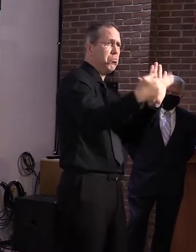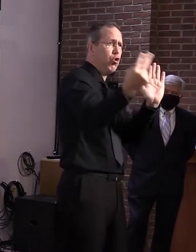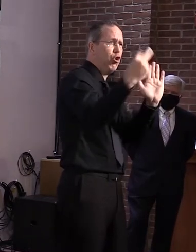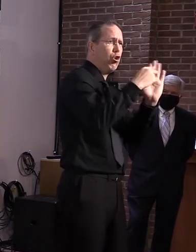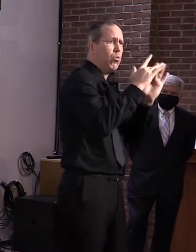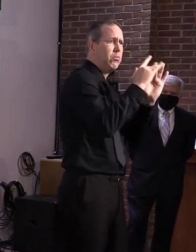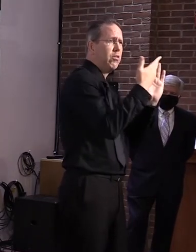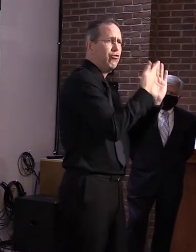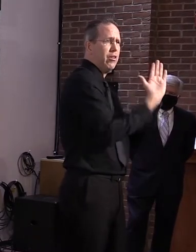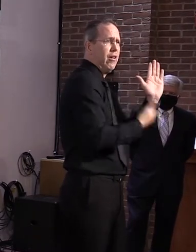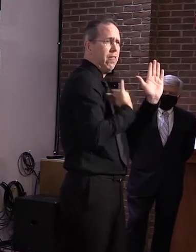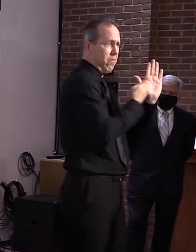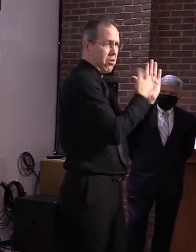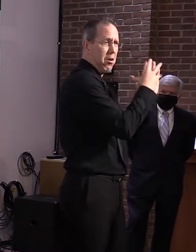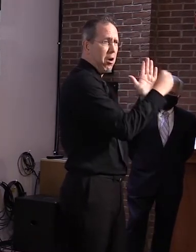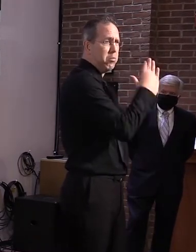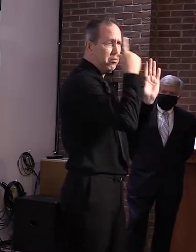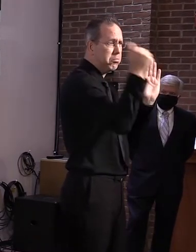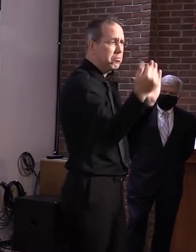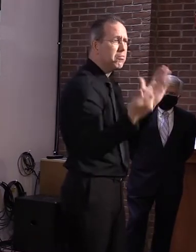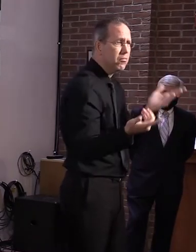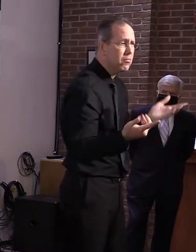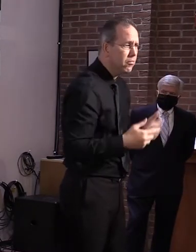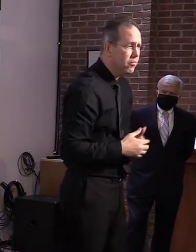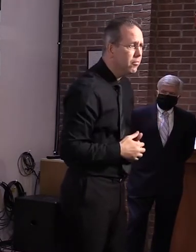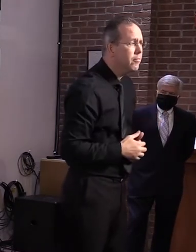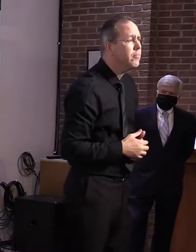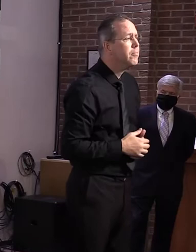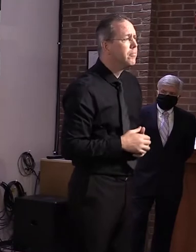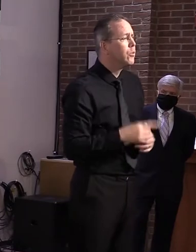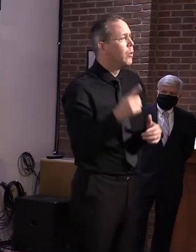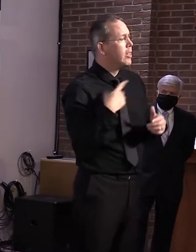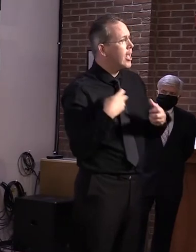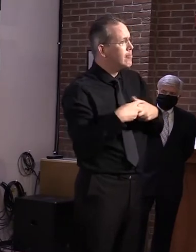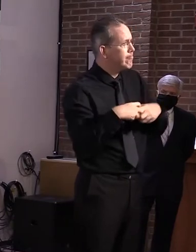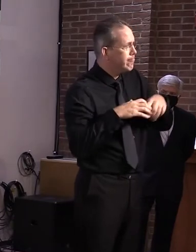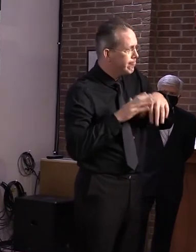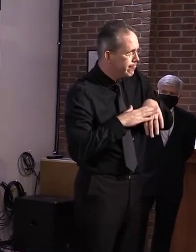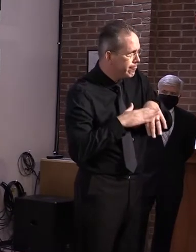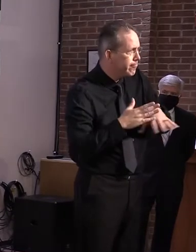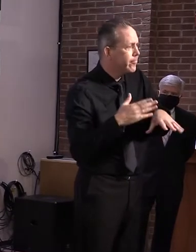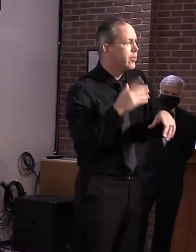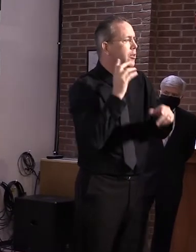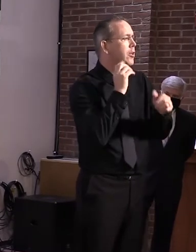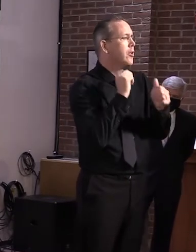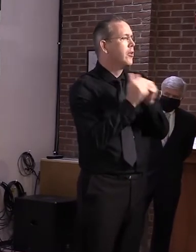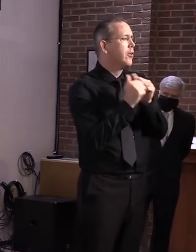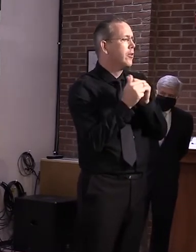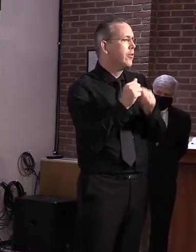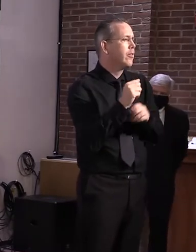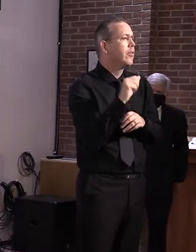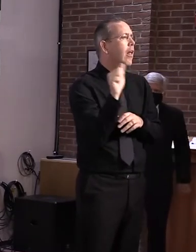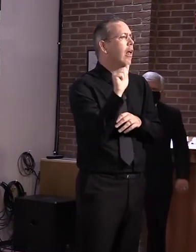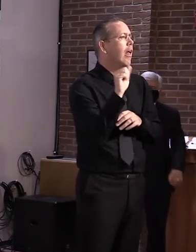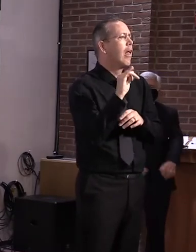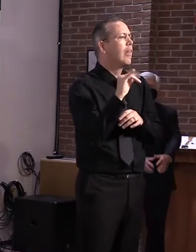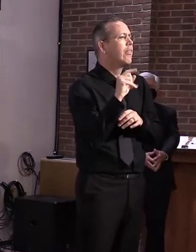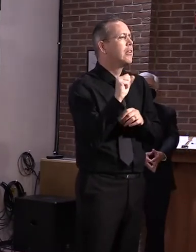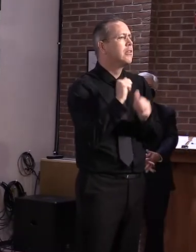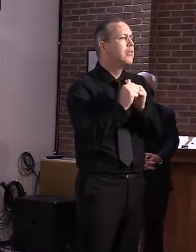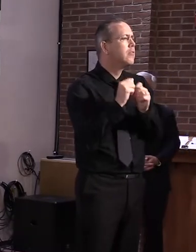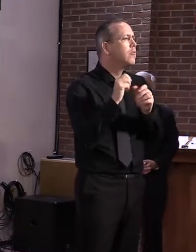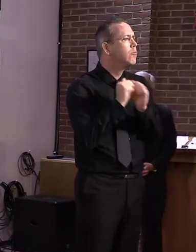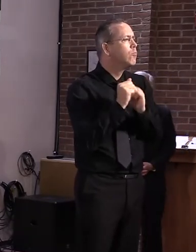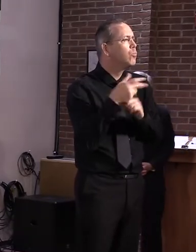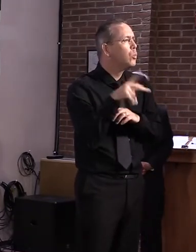that needs to be resolved is athletics. And we are looking to the NCAA and to the conferences to give us good guidance